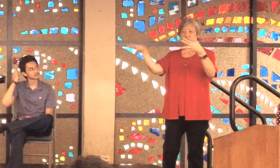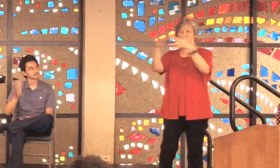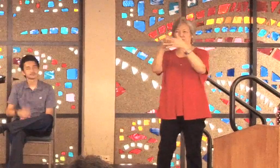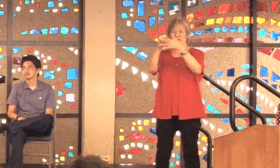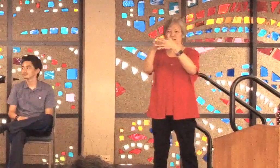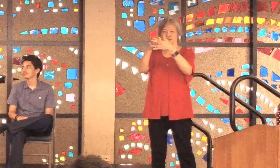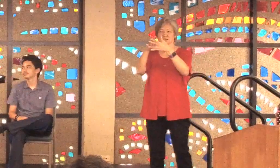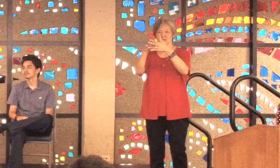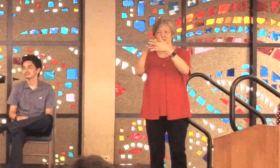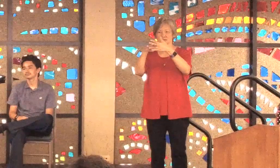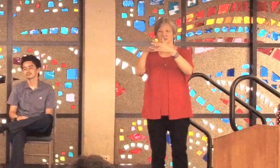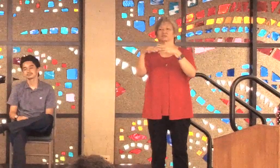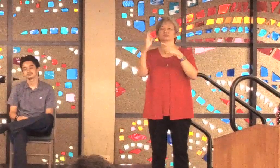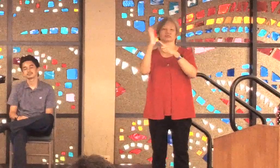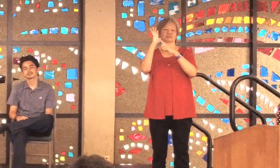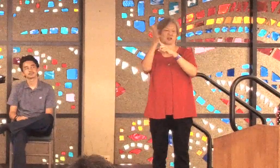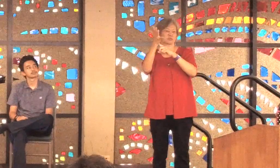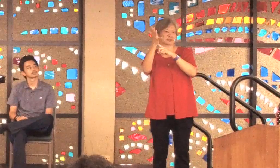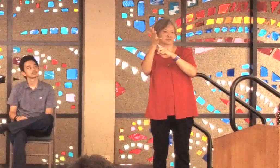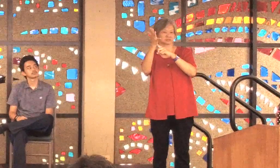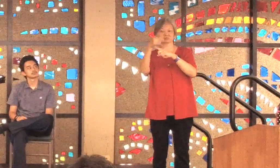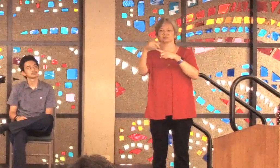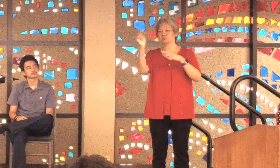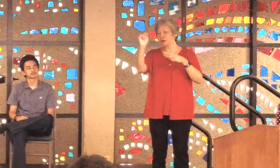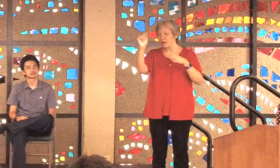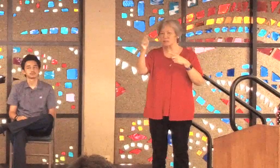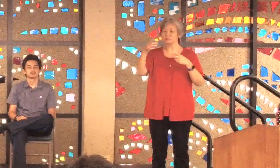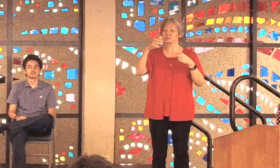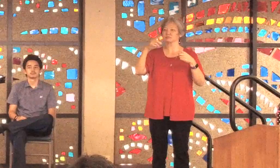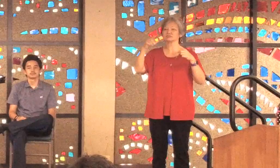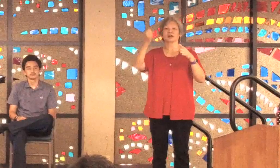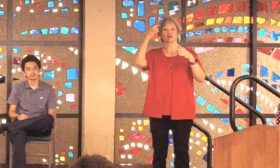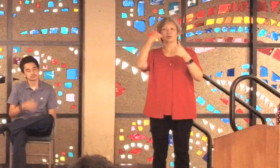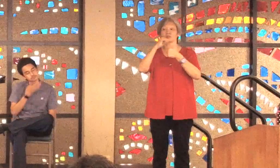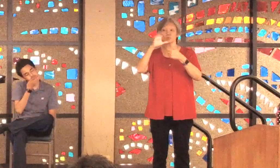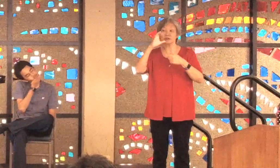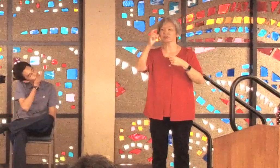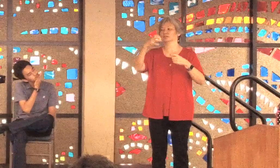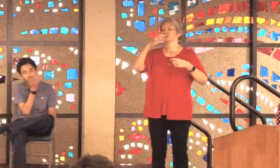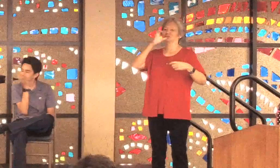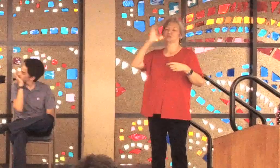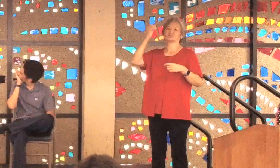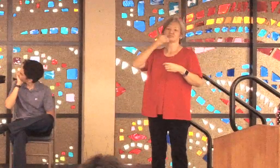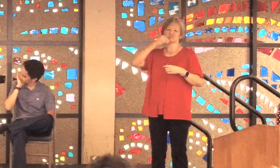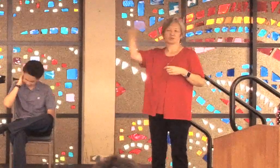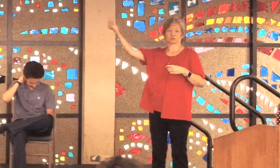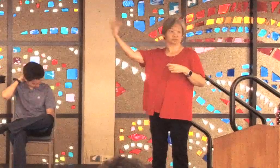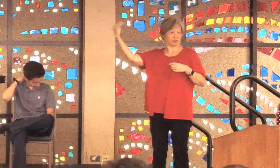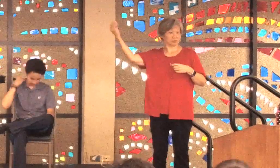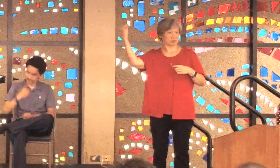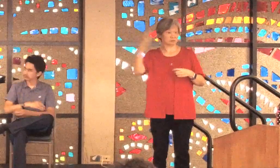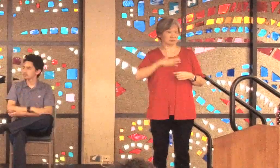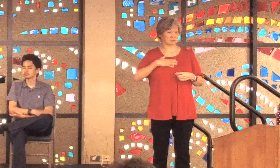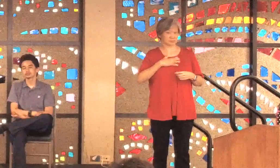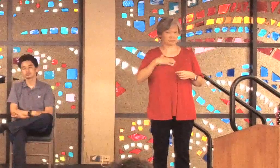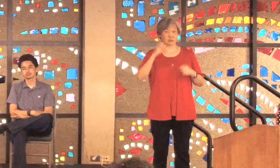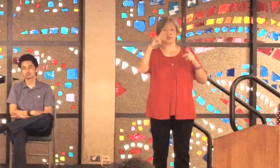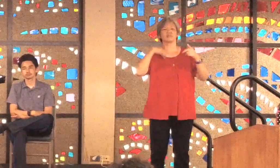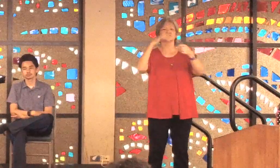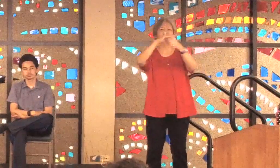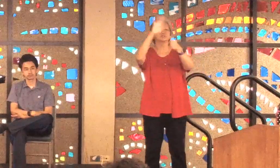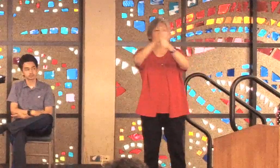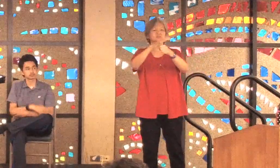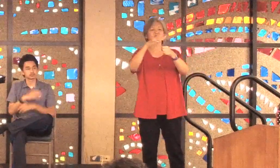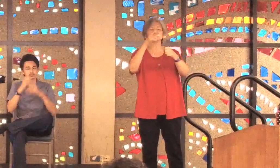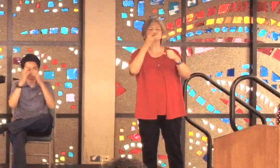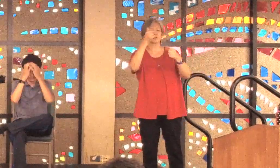participation. We're going to take a short break, about 5 minutes. Go ahead now. Remember, drink and eat outside